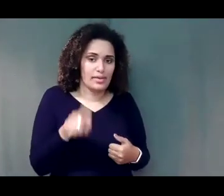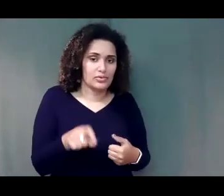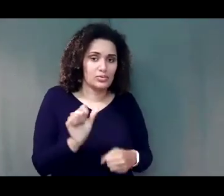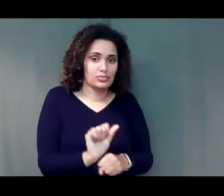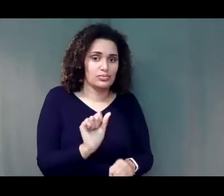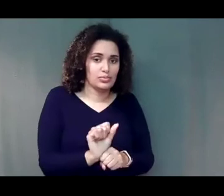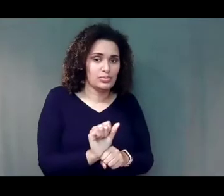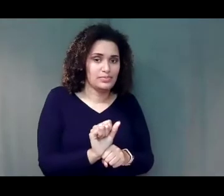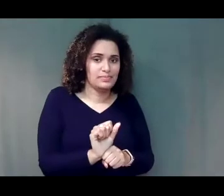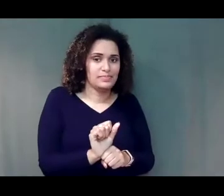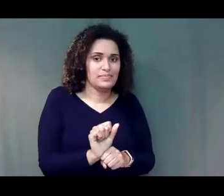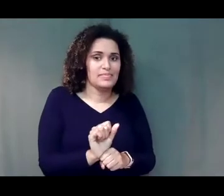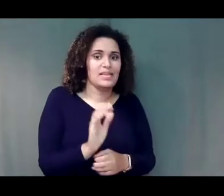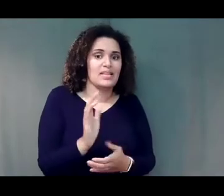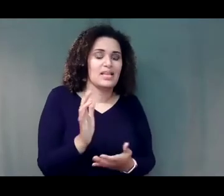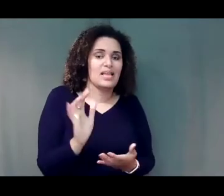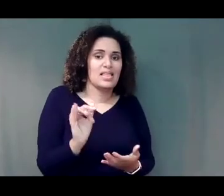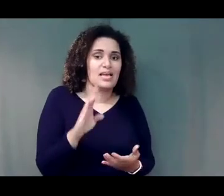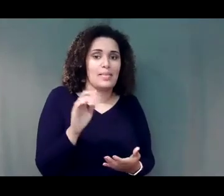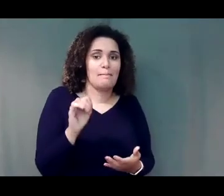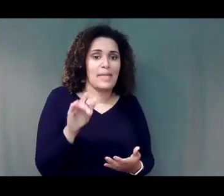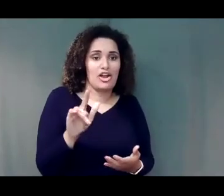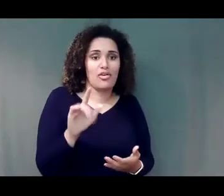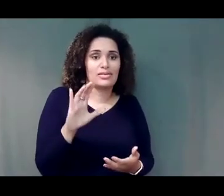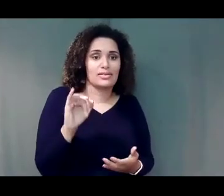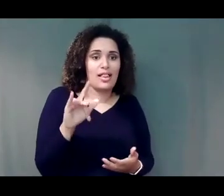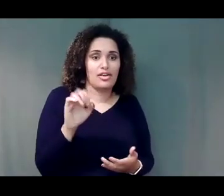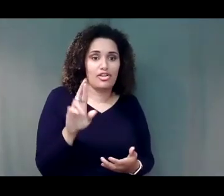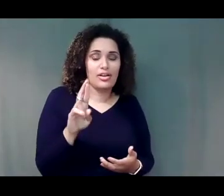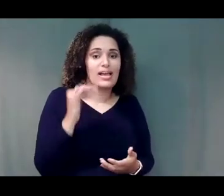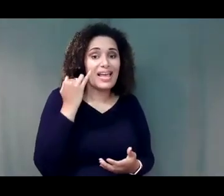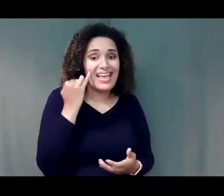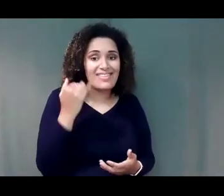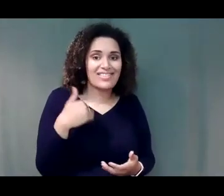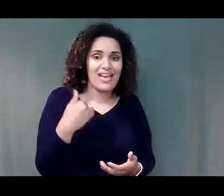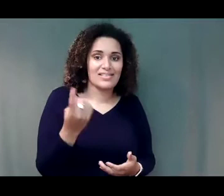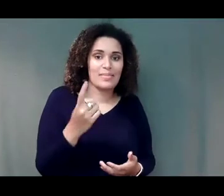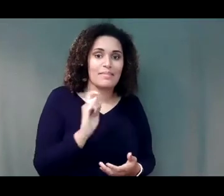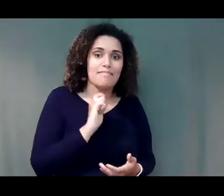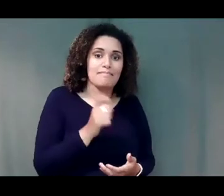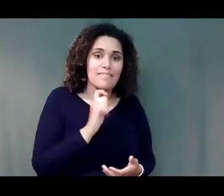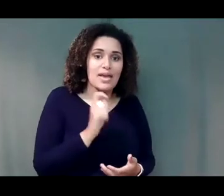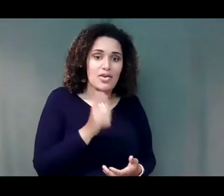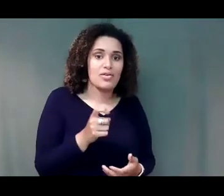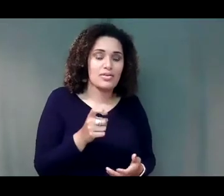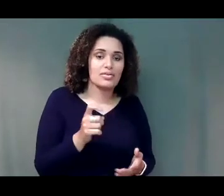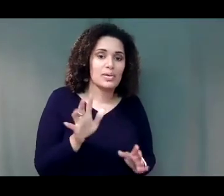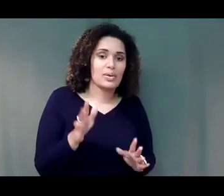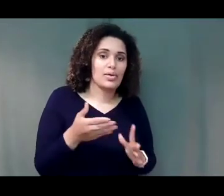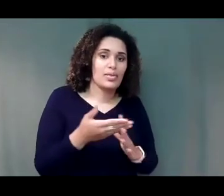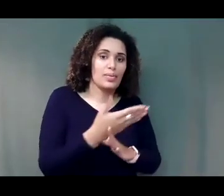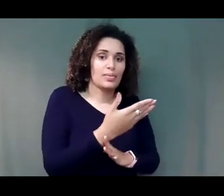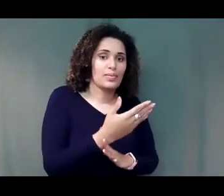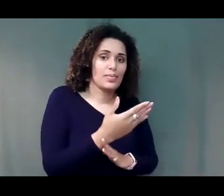some things like down in the barrel cellar. For instance, if you have something metal going through the wall,